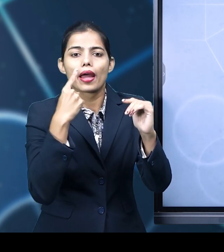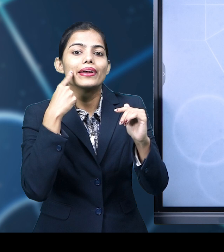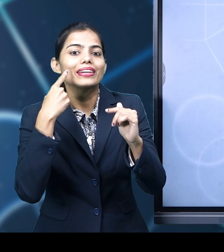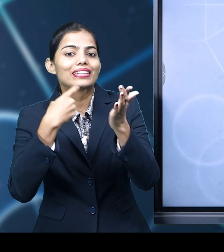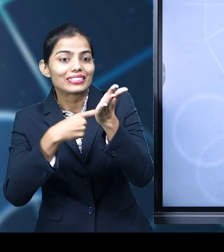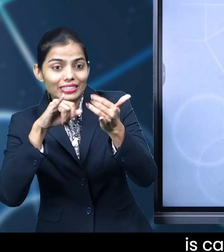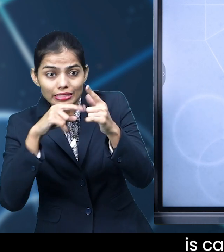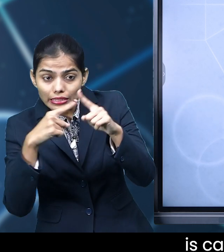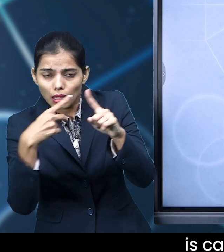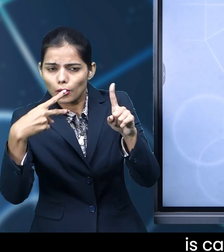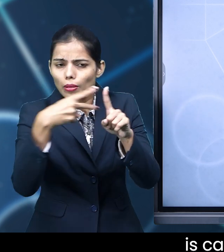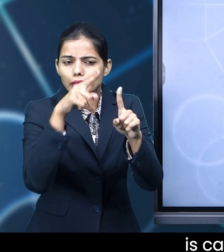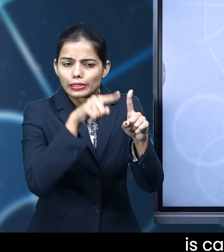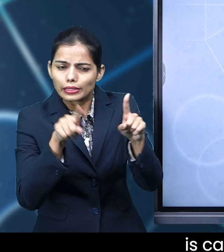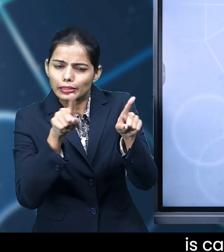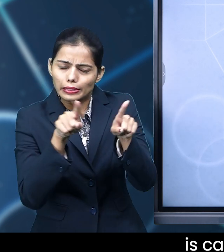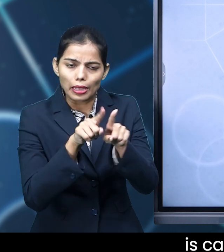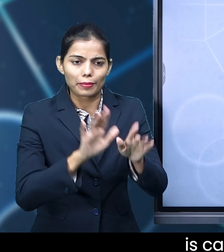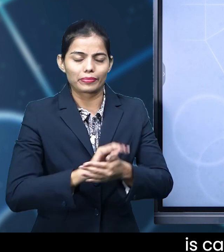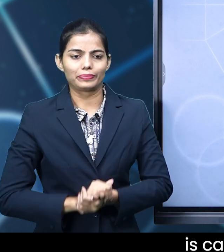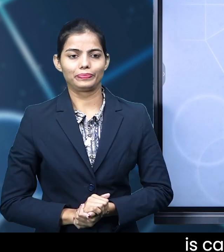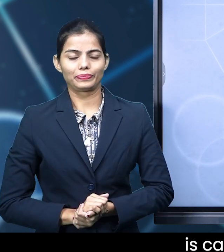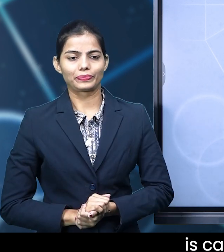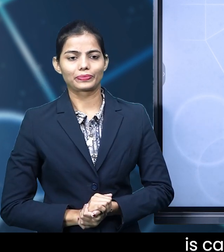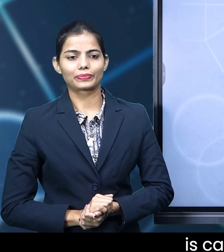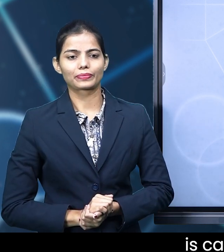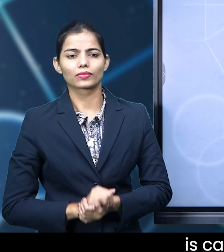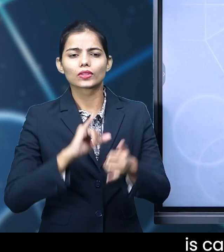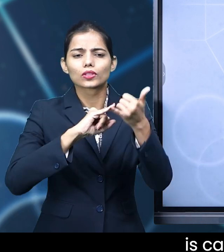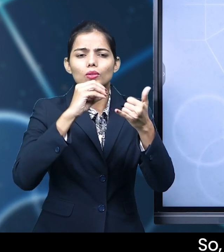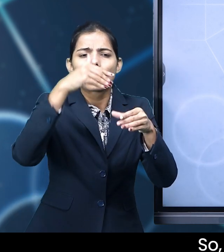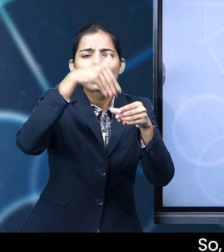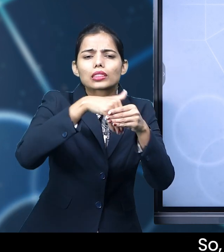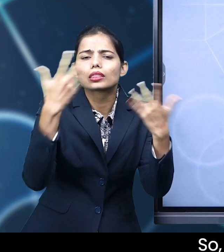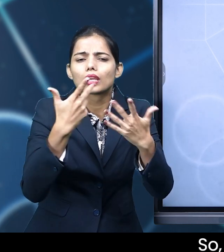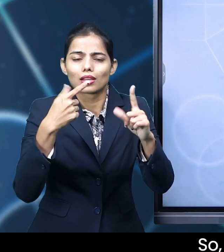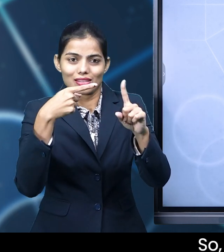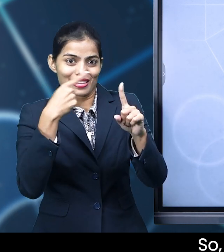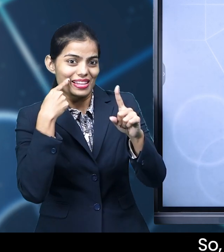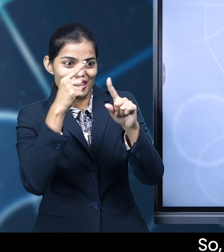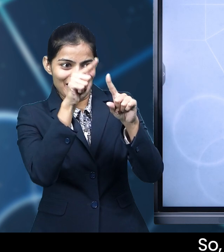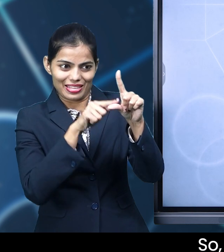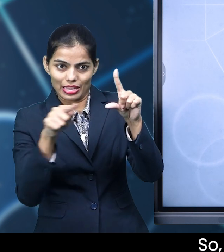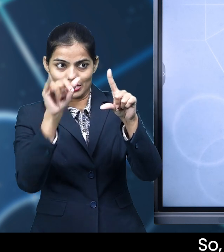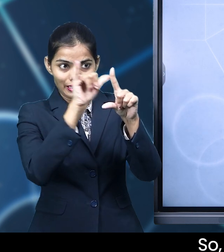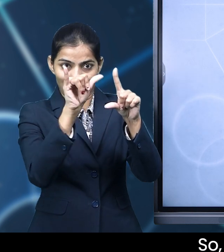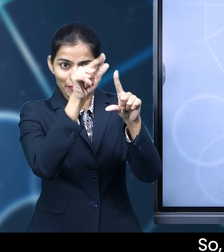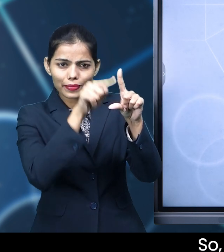90 degrees is called an isosceles right triangle. So, in an isosceles right